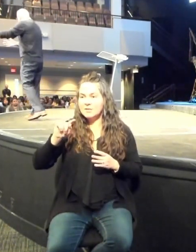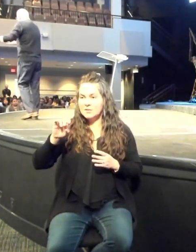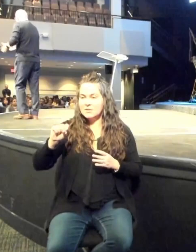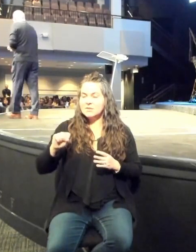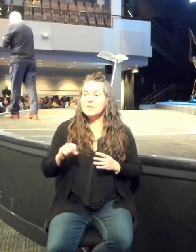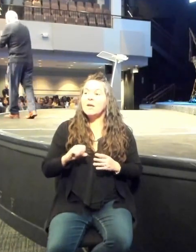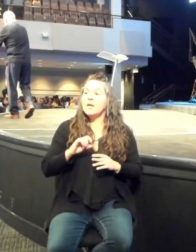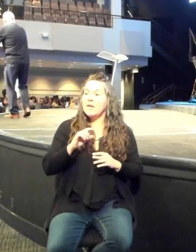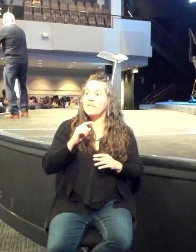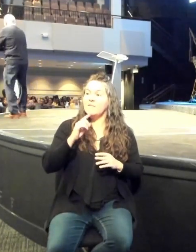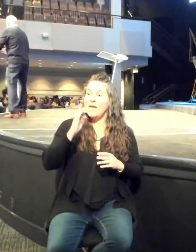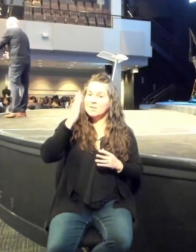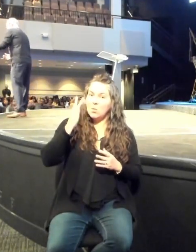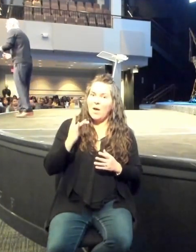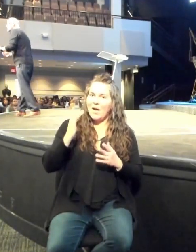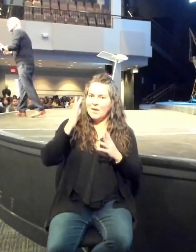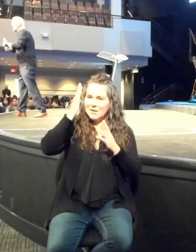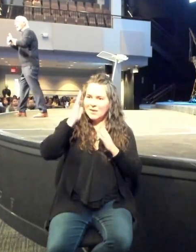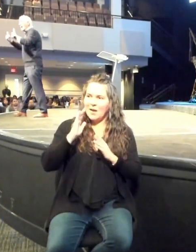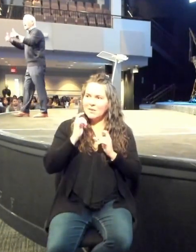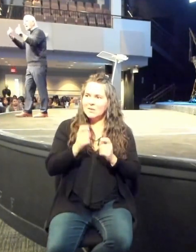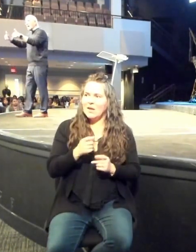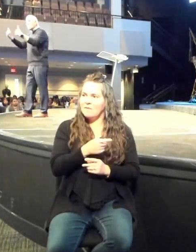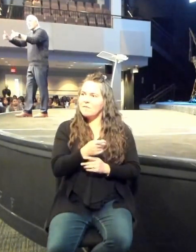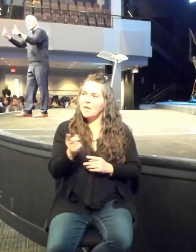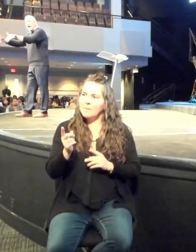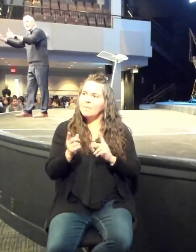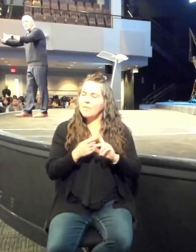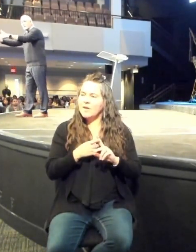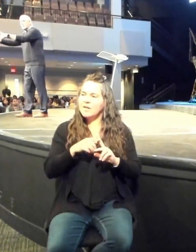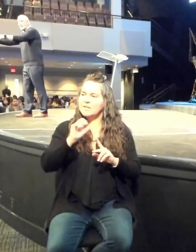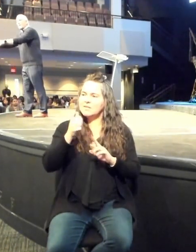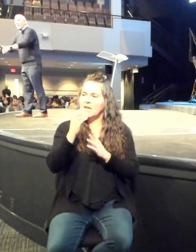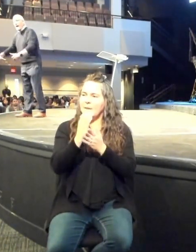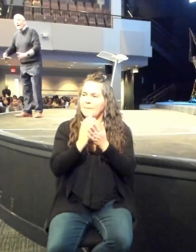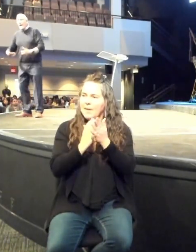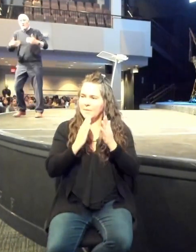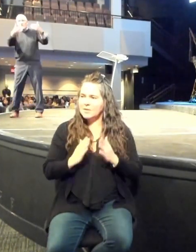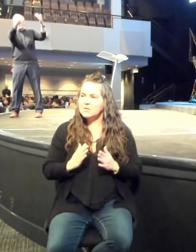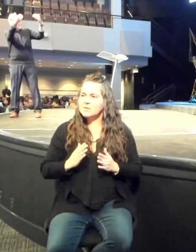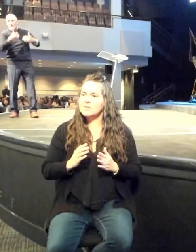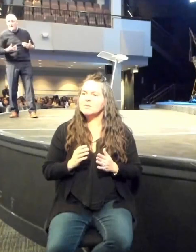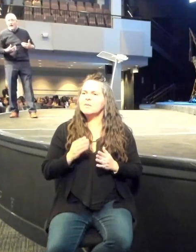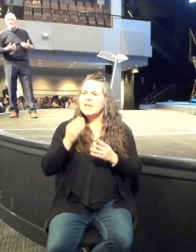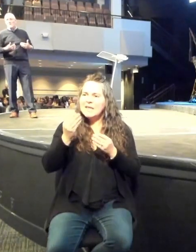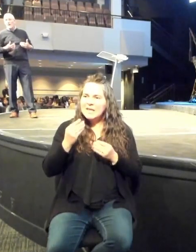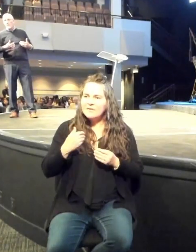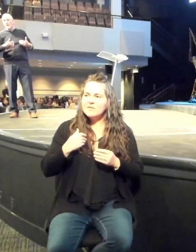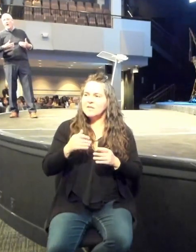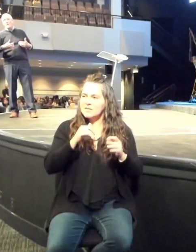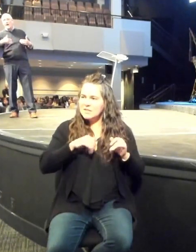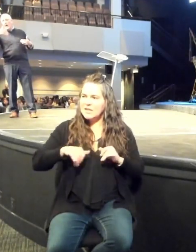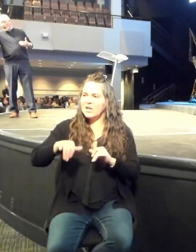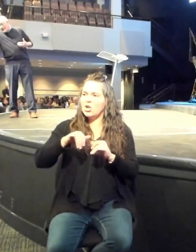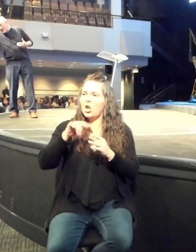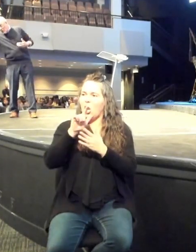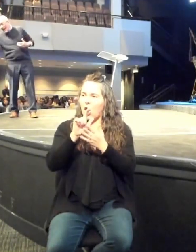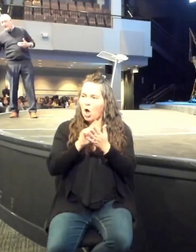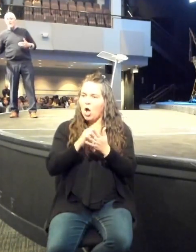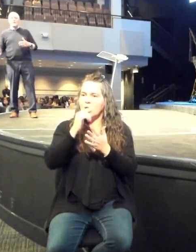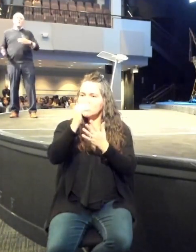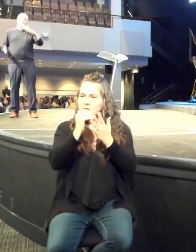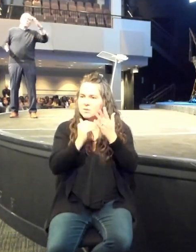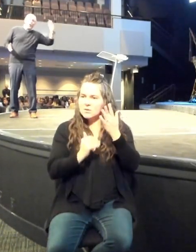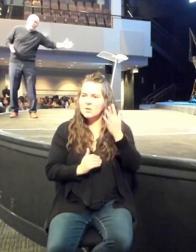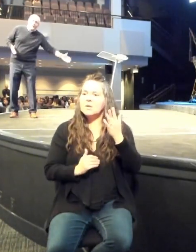and this is wrong. This is how you're supposed to live. And so God gives us standards to live by. He instructs us in regard to what's the right